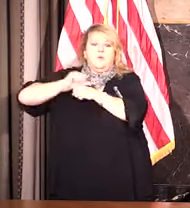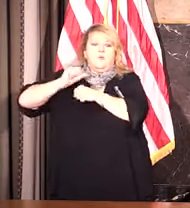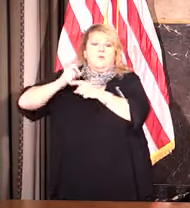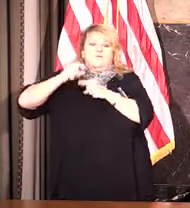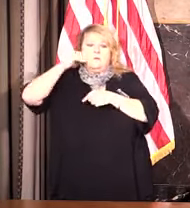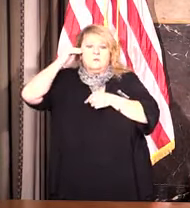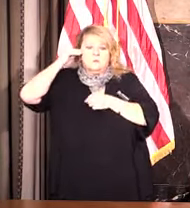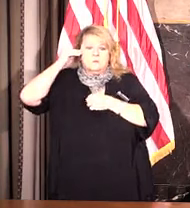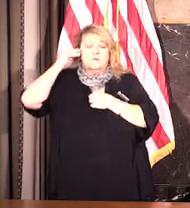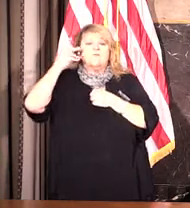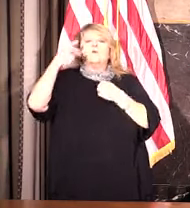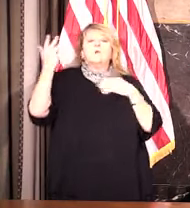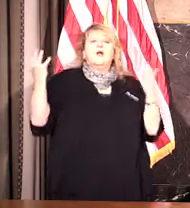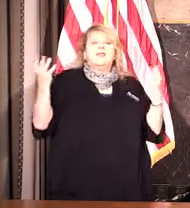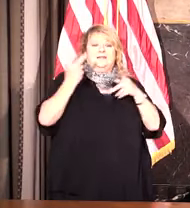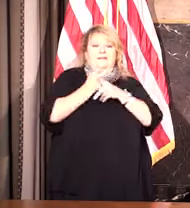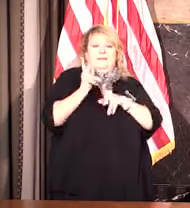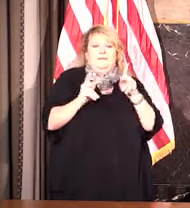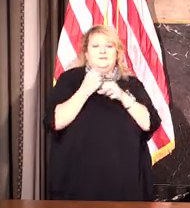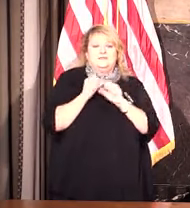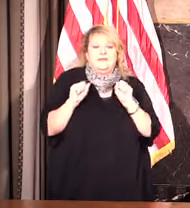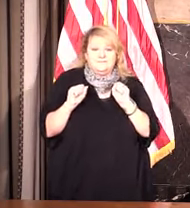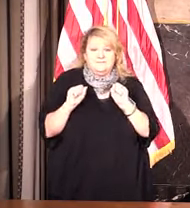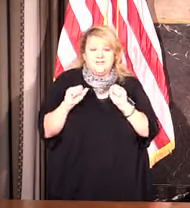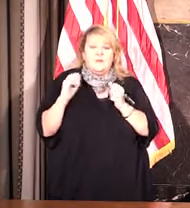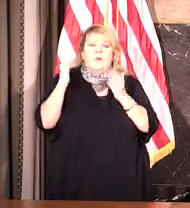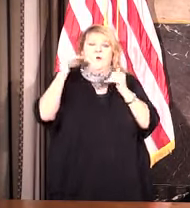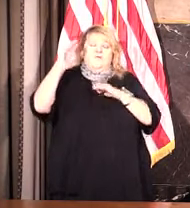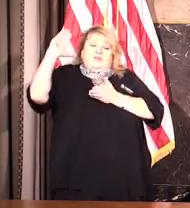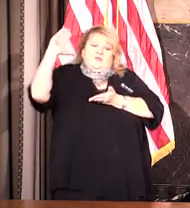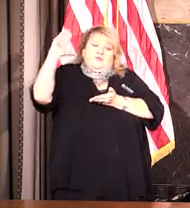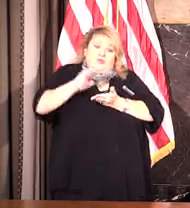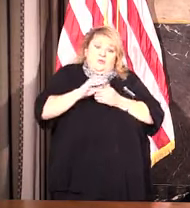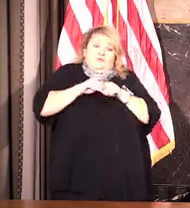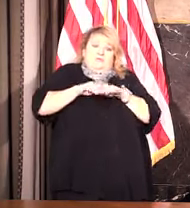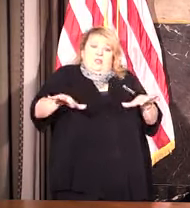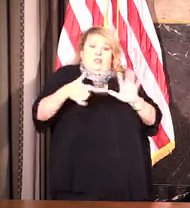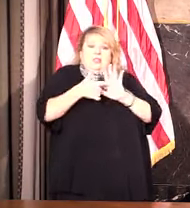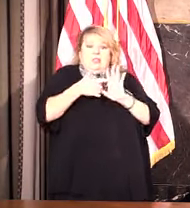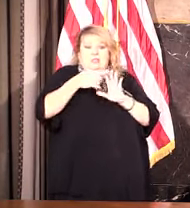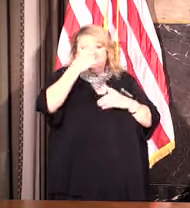keep people safe and hopefully reduce the transmission of this disease.